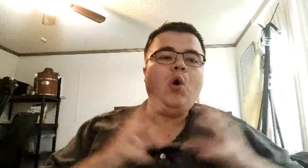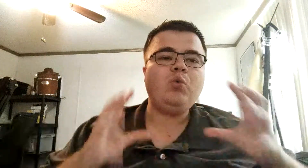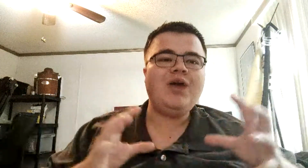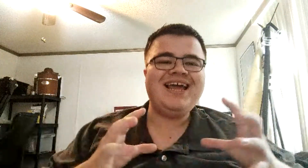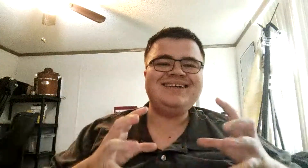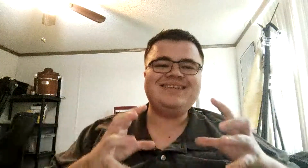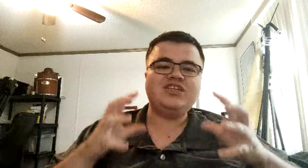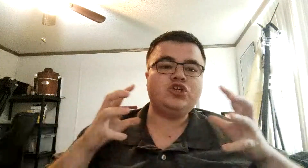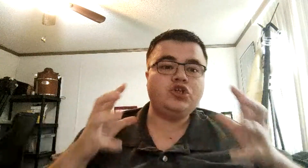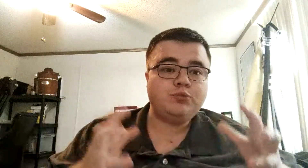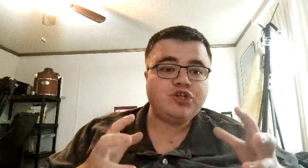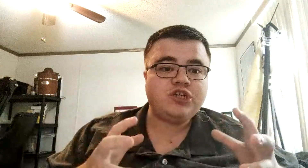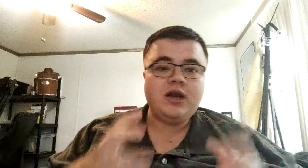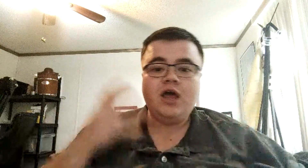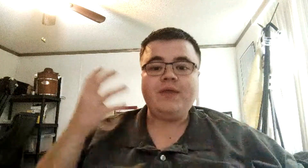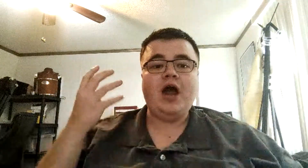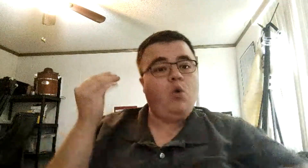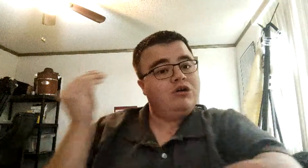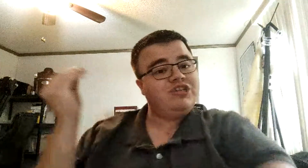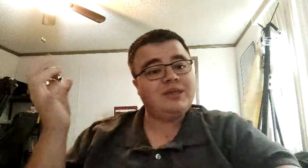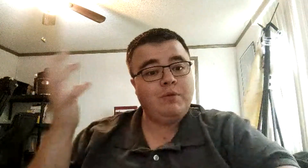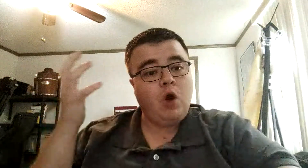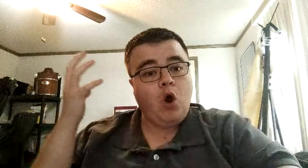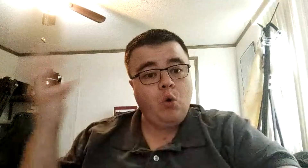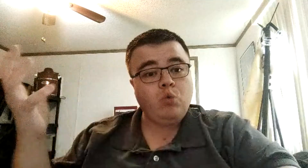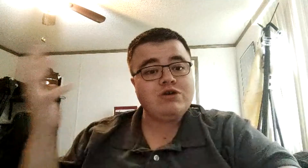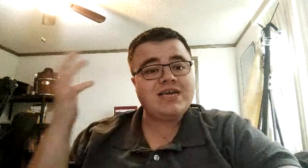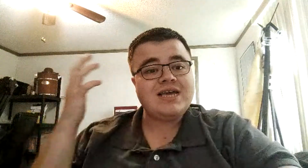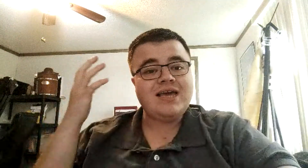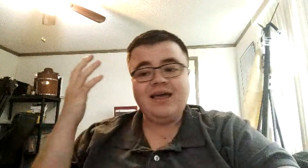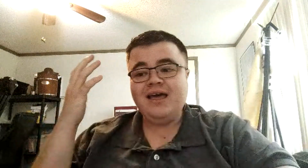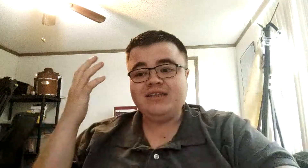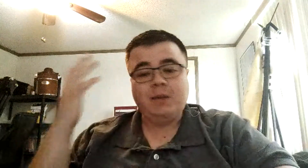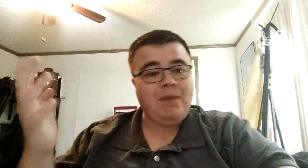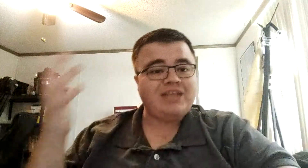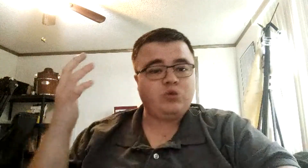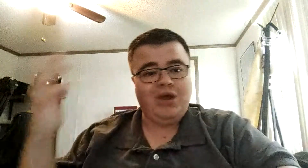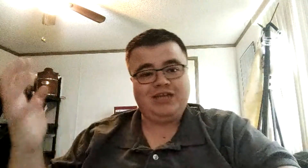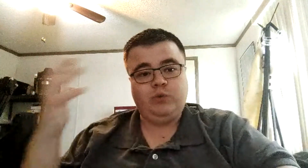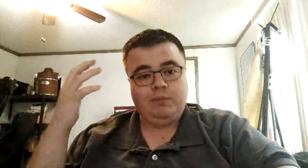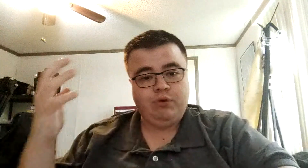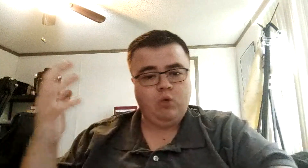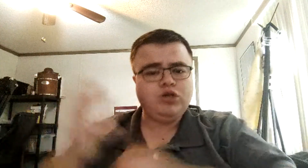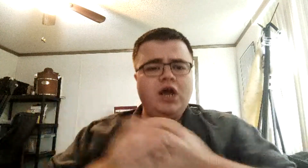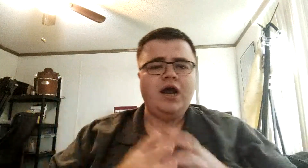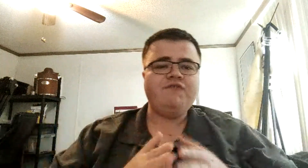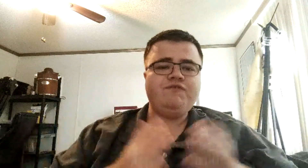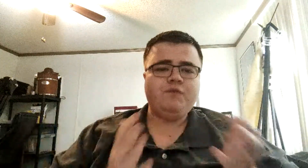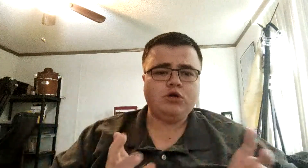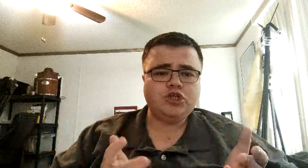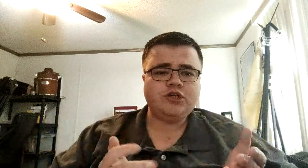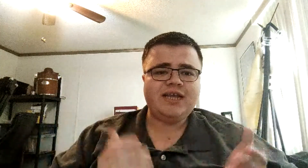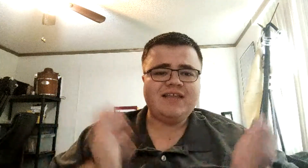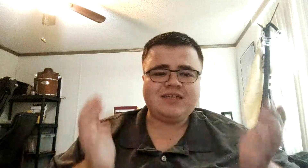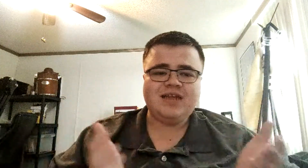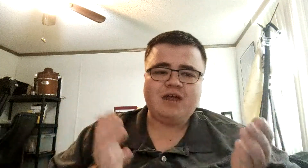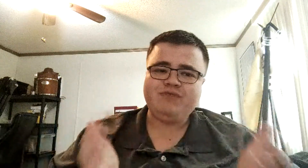own ways, assumption that was some only the best way to approach. And unfortunately, that's not really